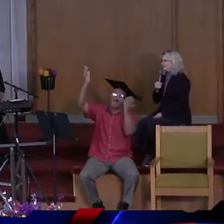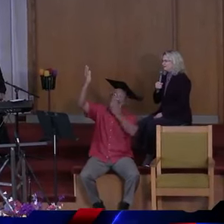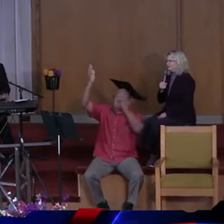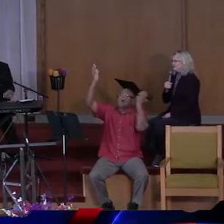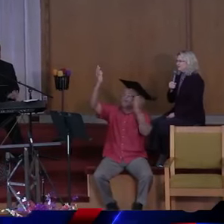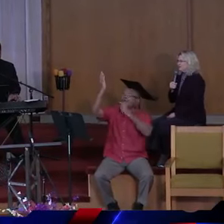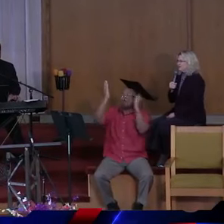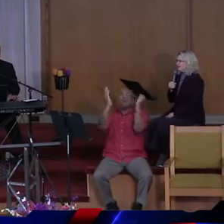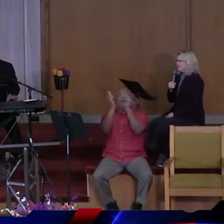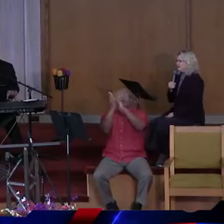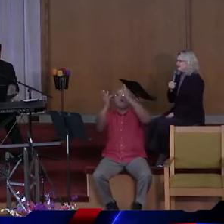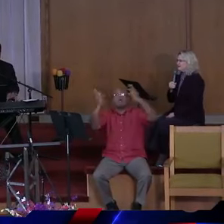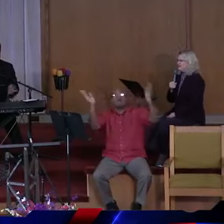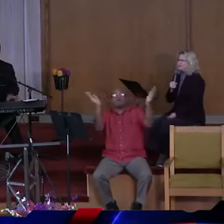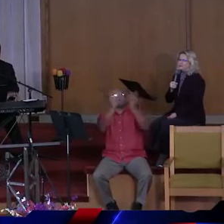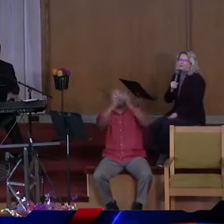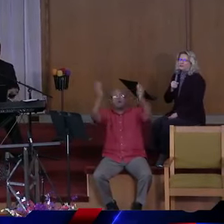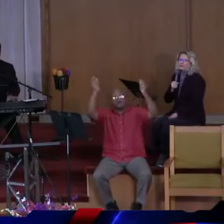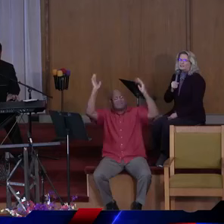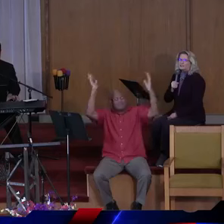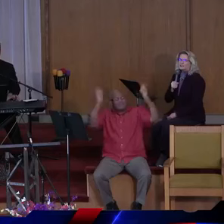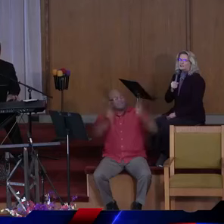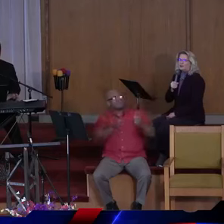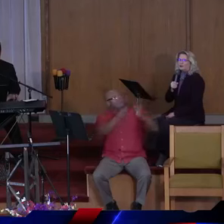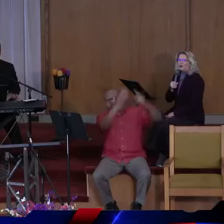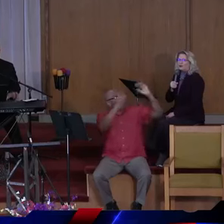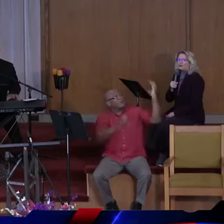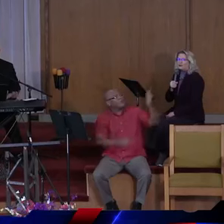Glory, hallelujah.